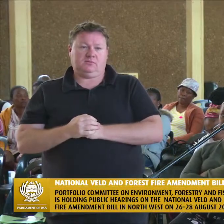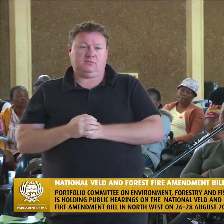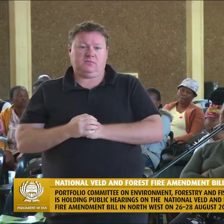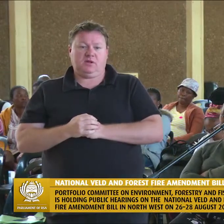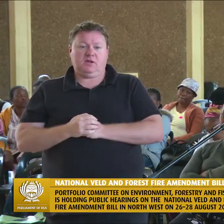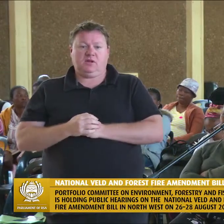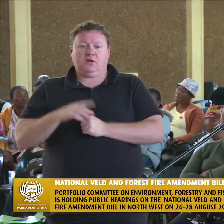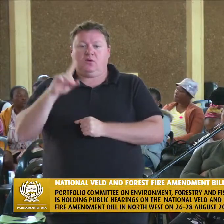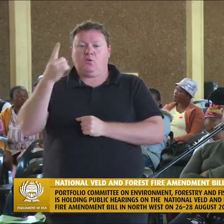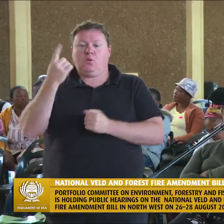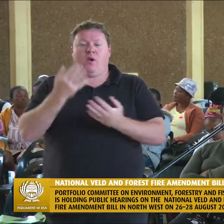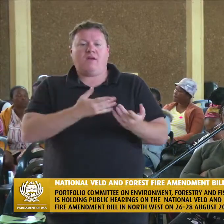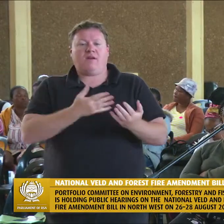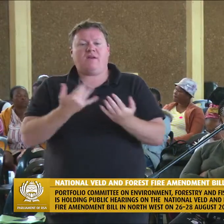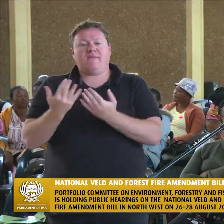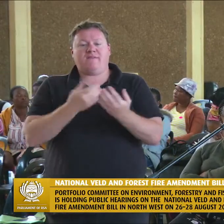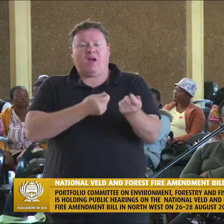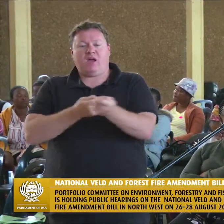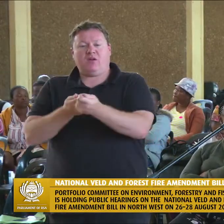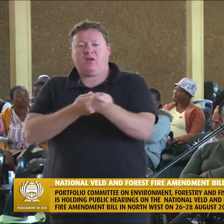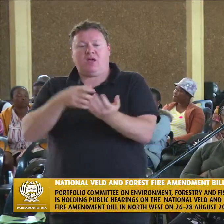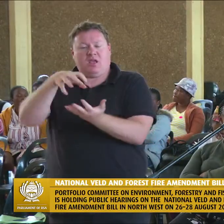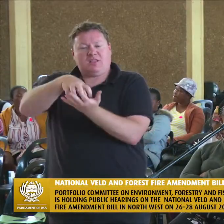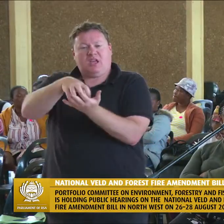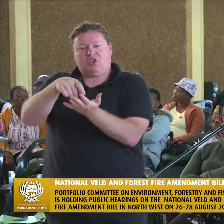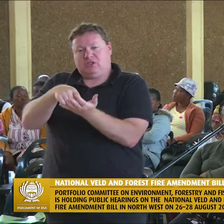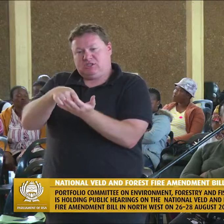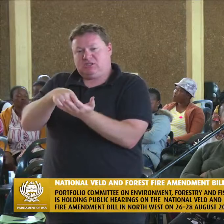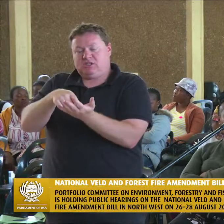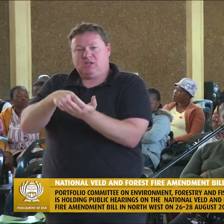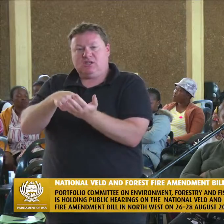one fire station for 109 villages